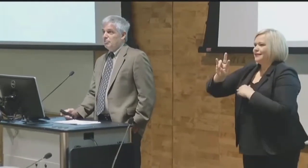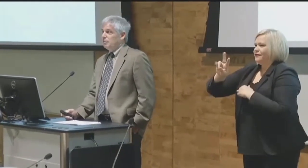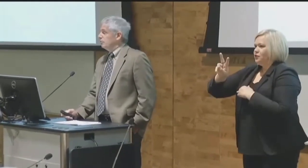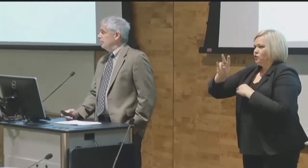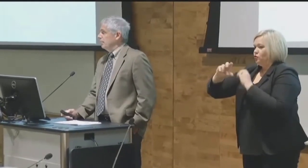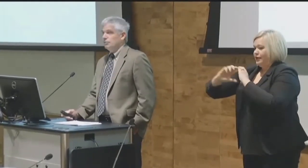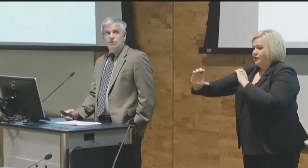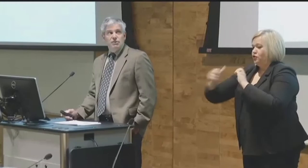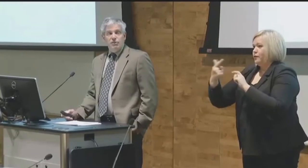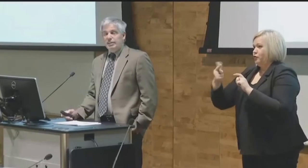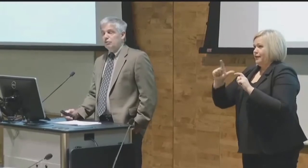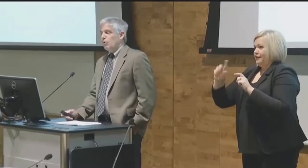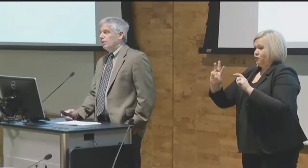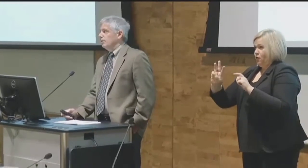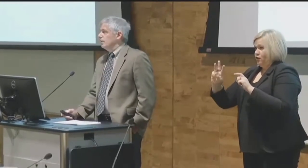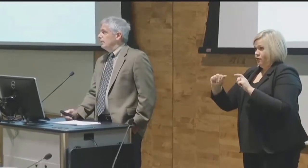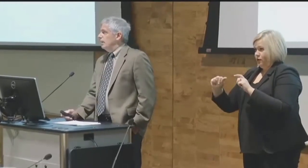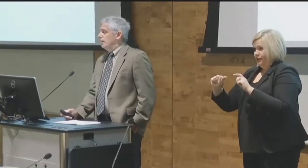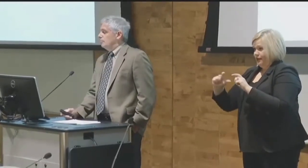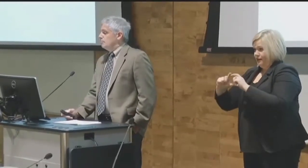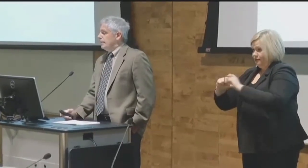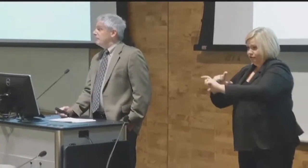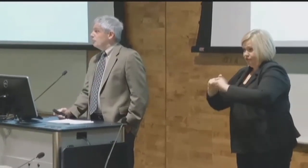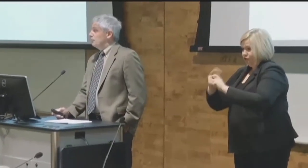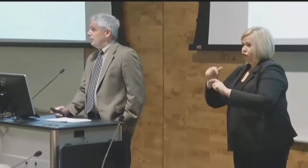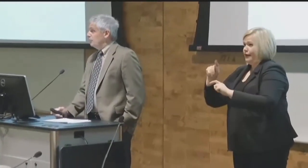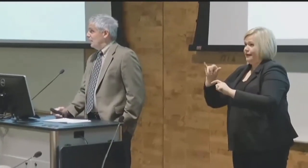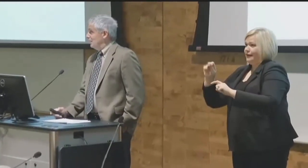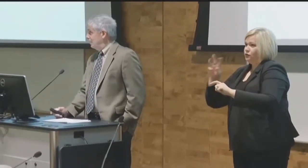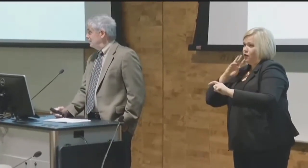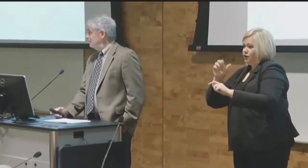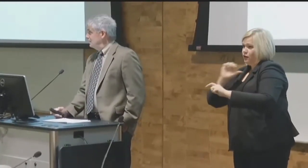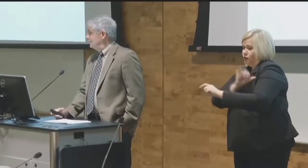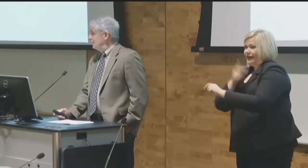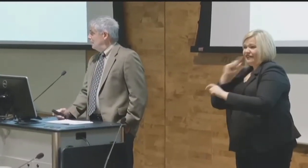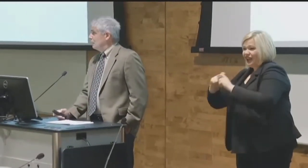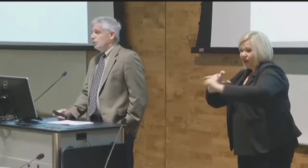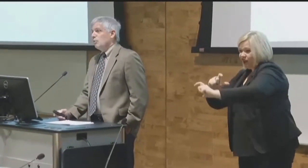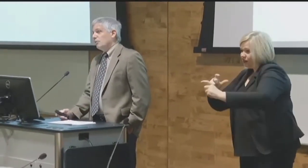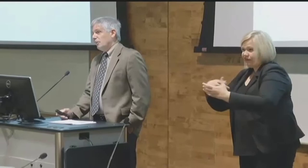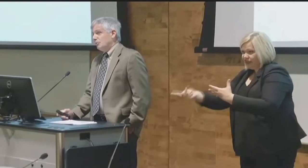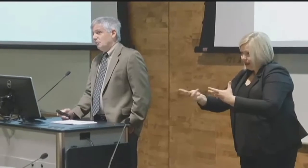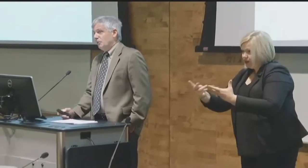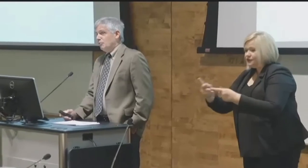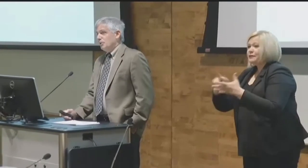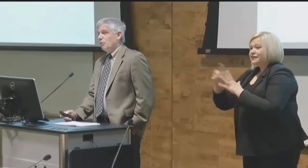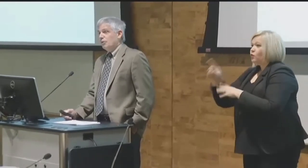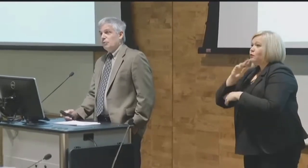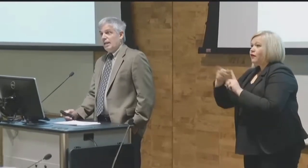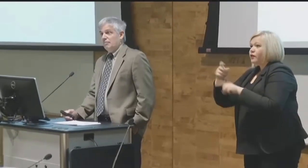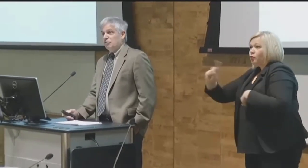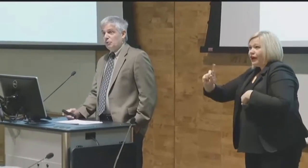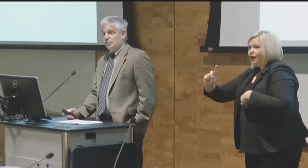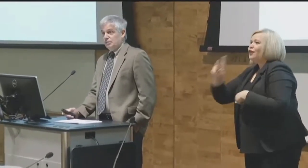line that comes in from Great Lakes Water. If there was a failure of that line, the only water available to the city would be the